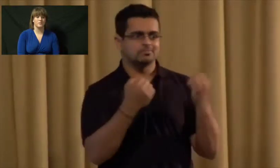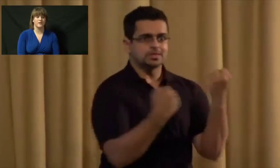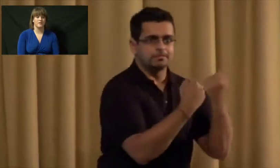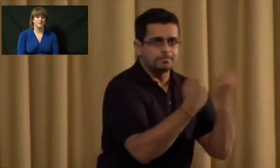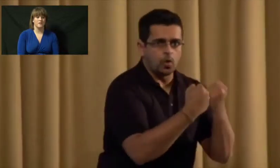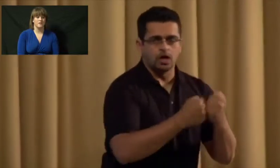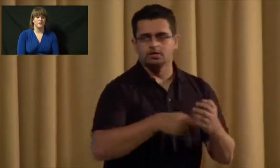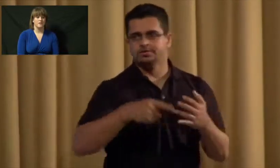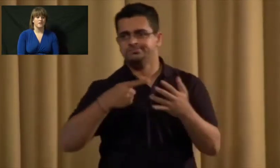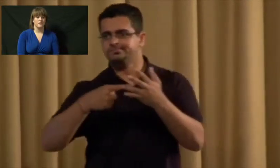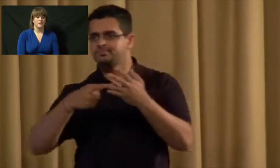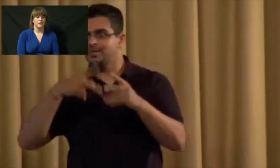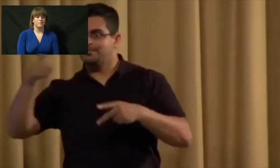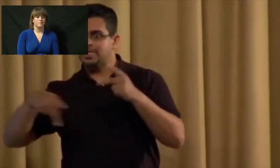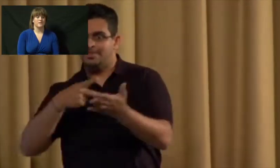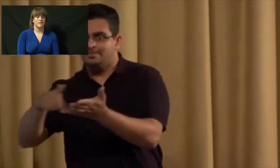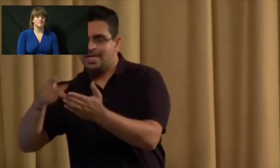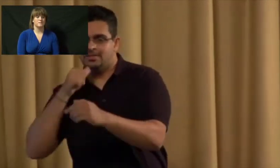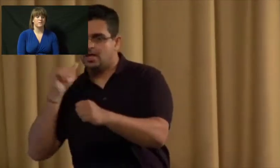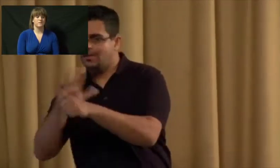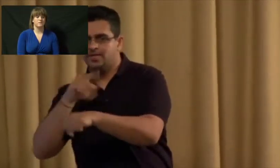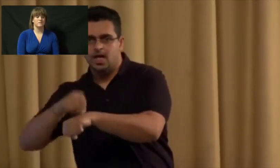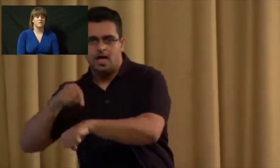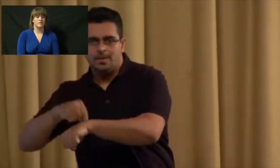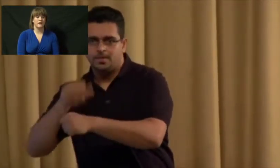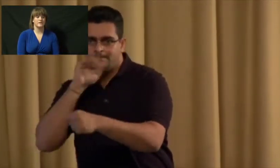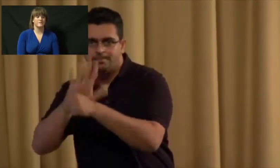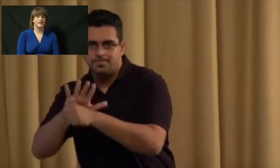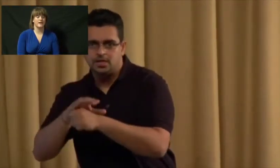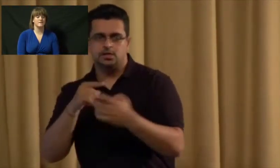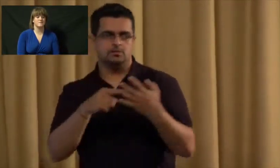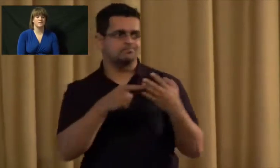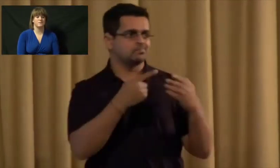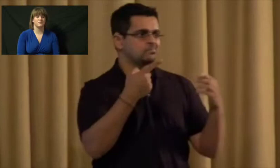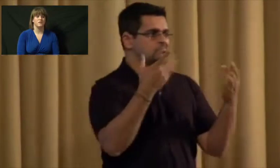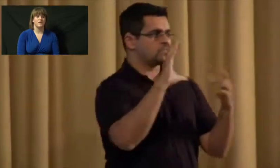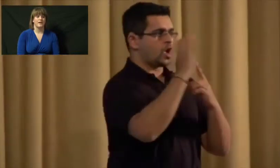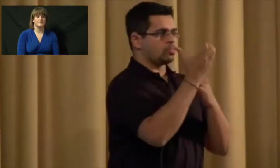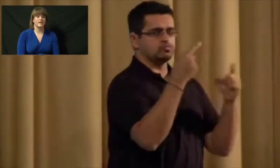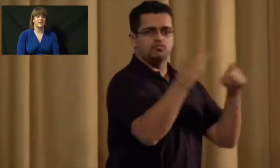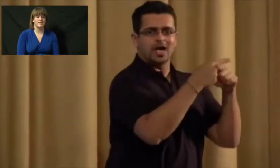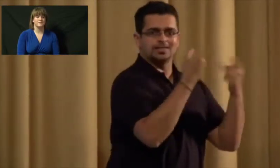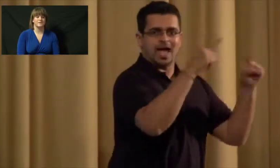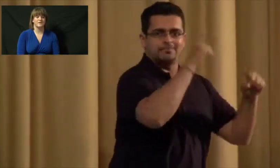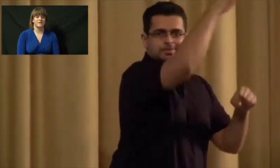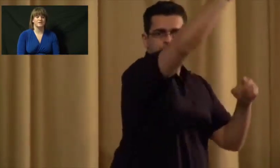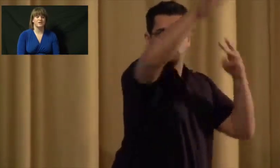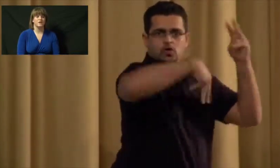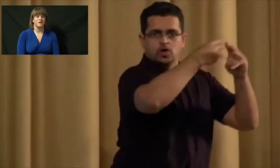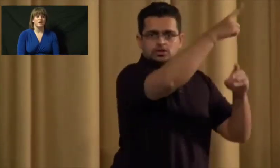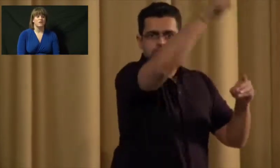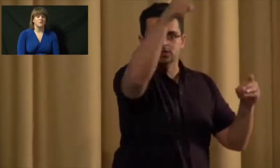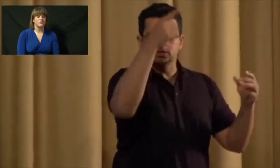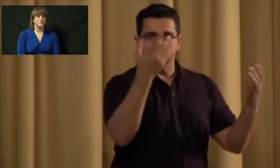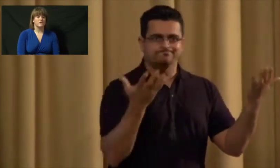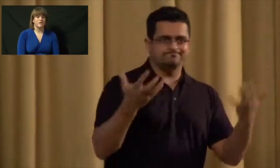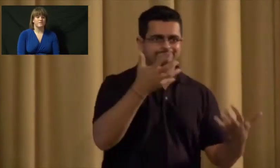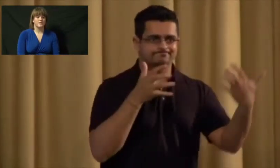absolutely. But they need support and different kinds of people and time to finish and cultural conflicts